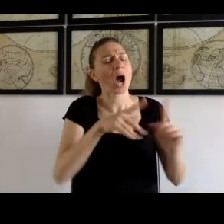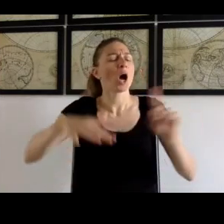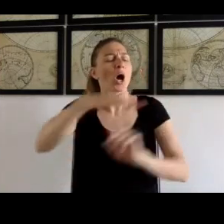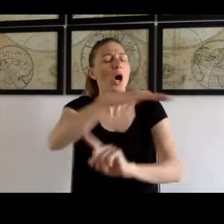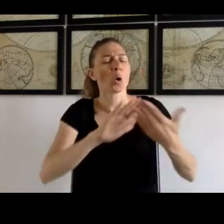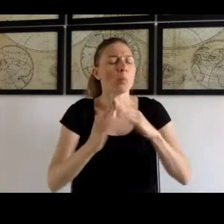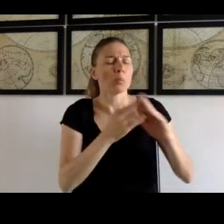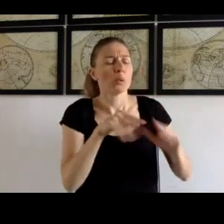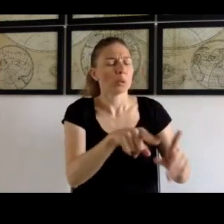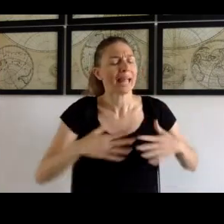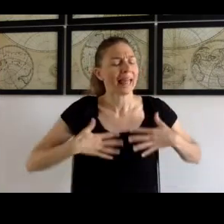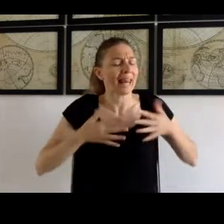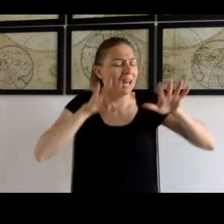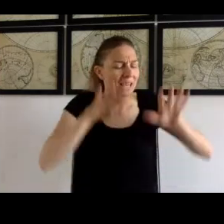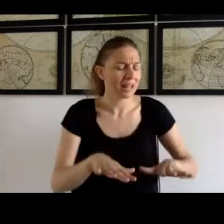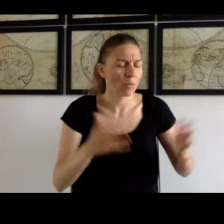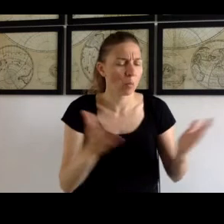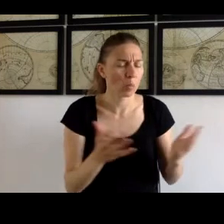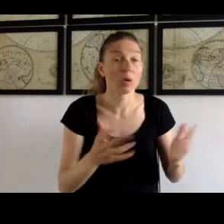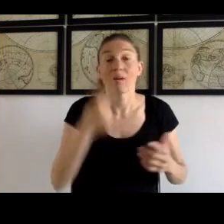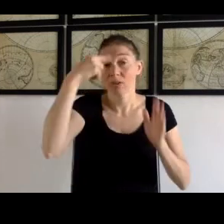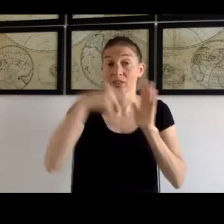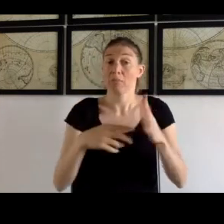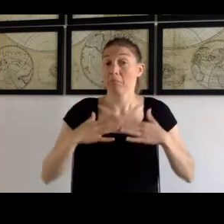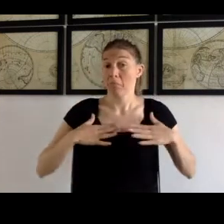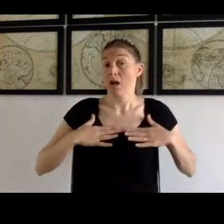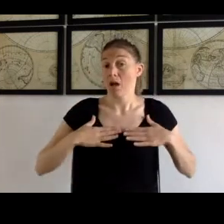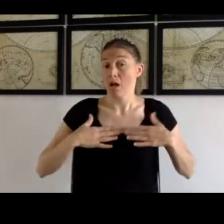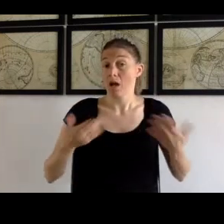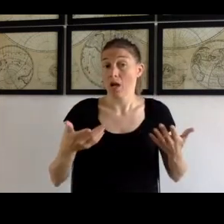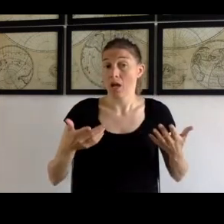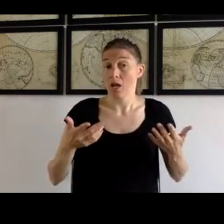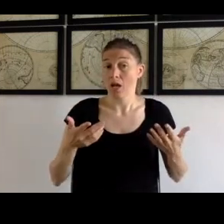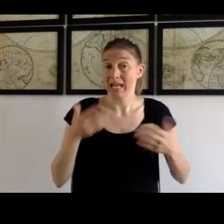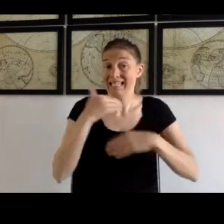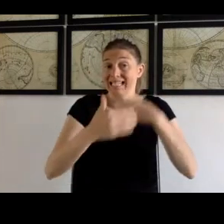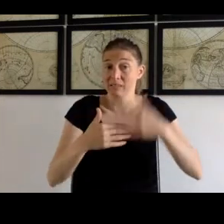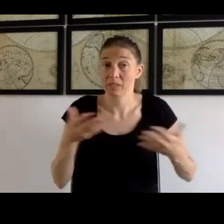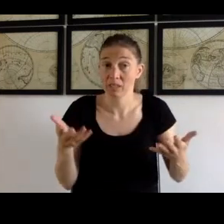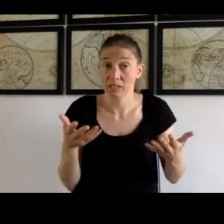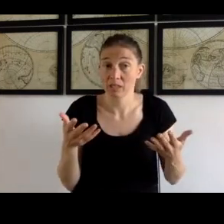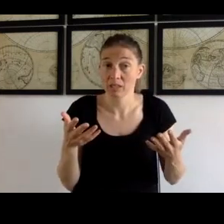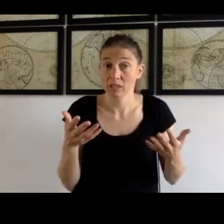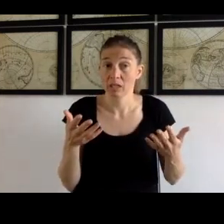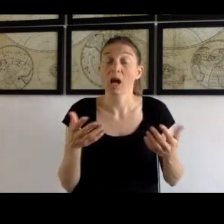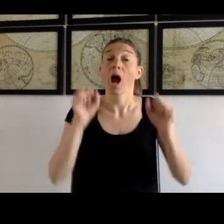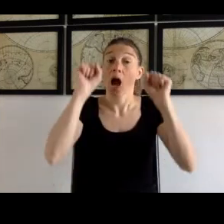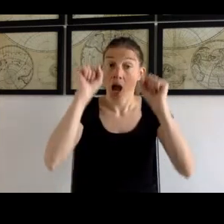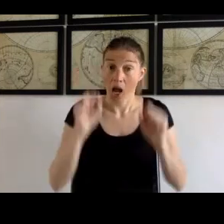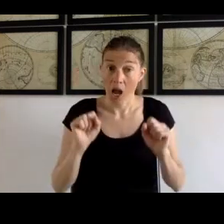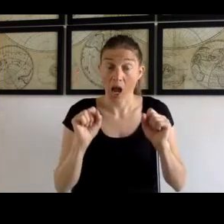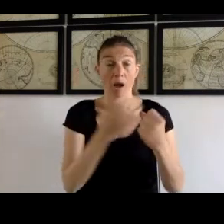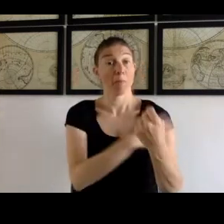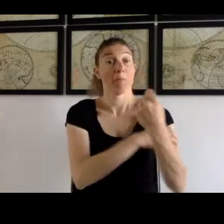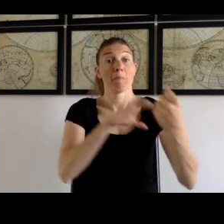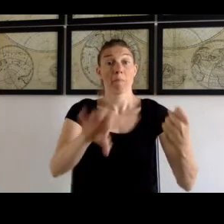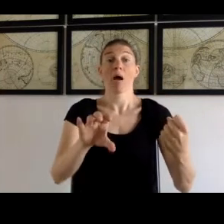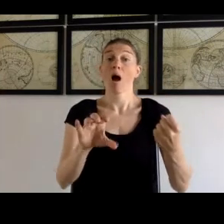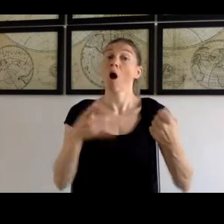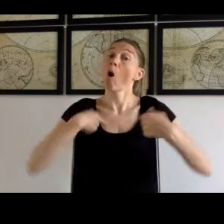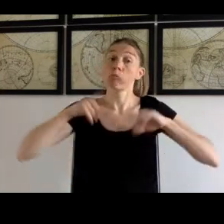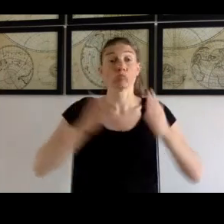my condition of disability, depending exactly for how I am empowered, how I living